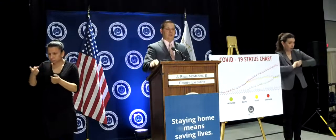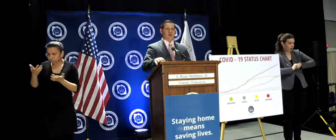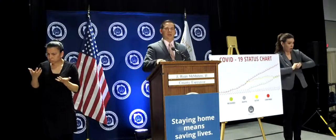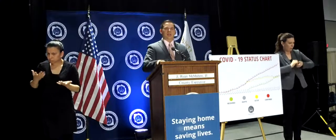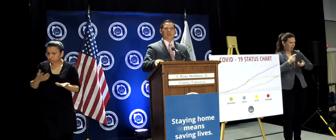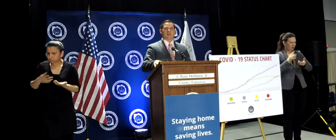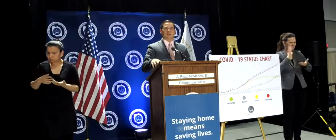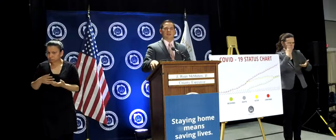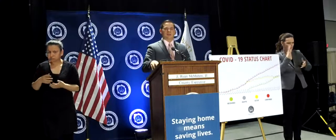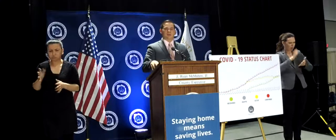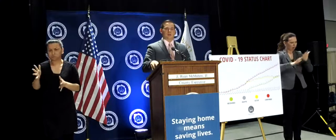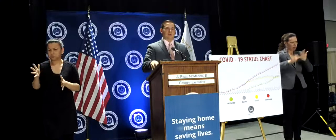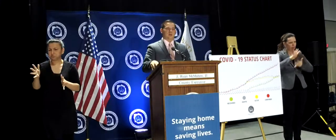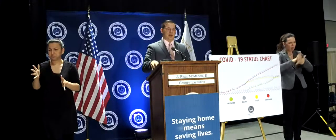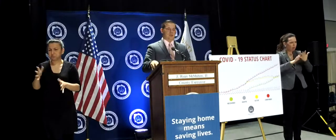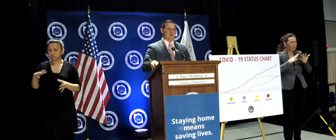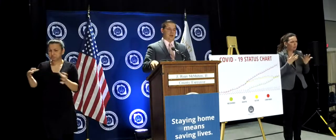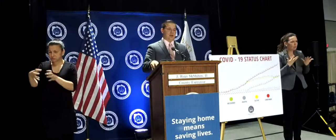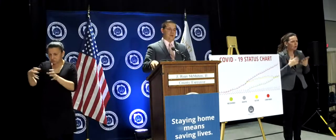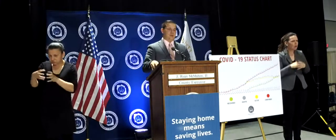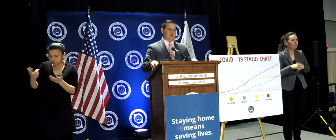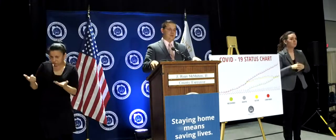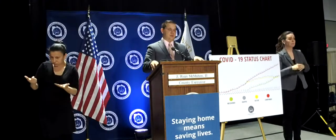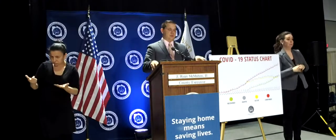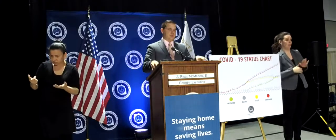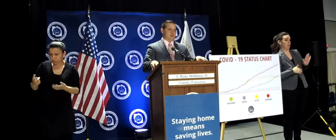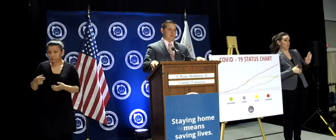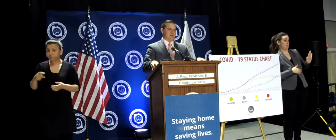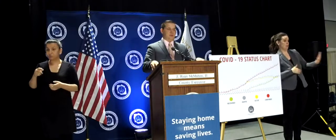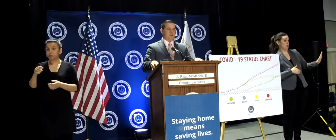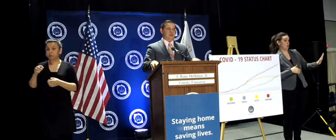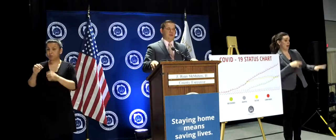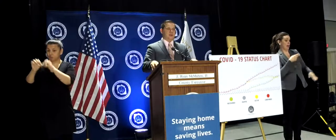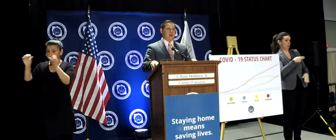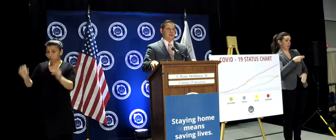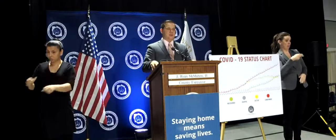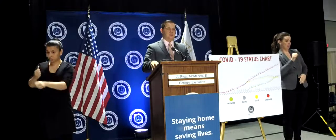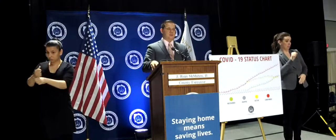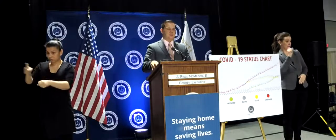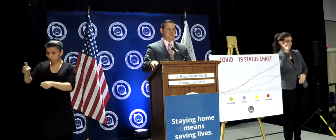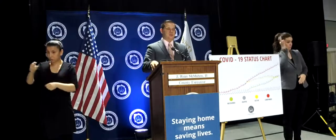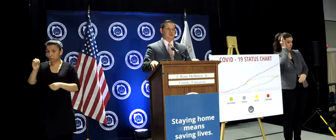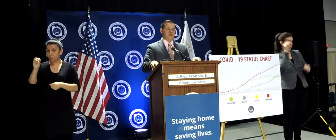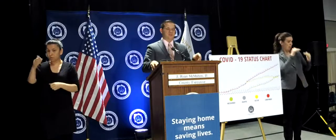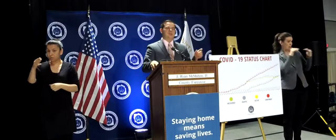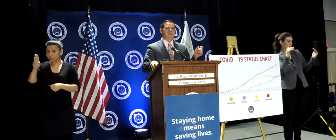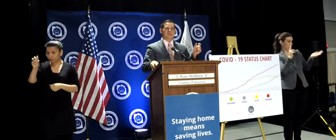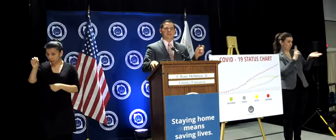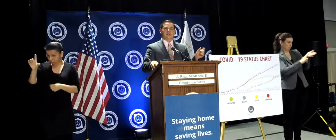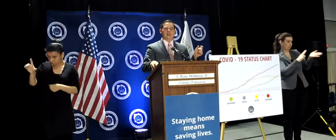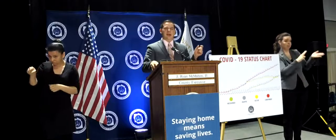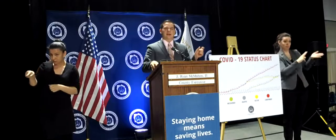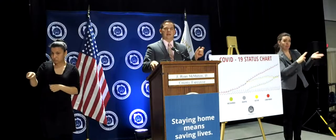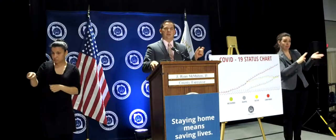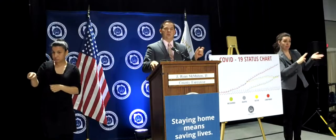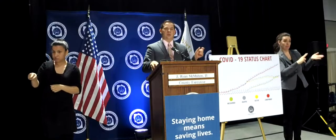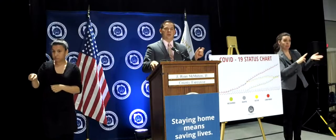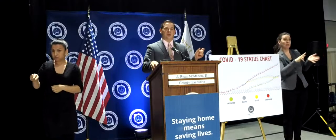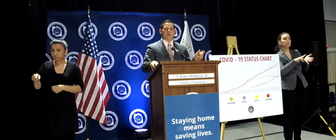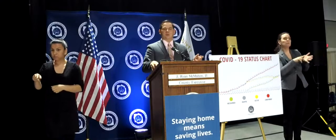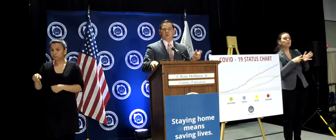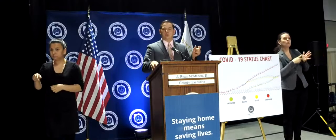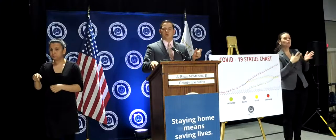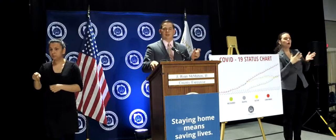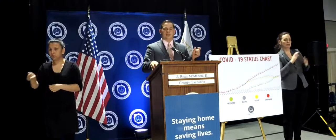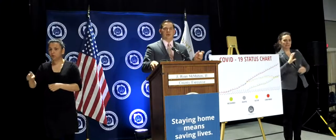at with their HHS contract is they're looking at the same CDC guidelines we're